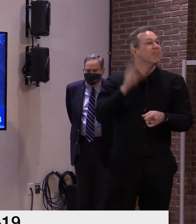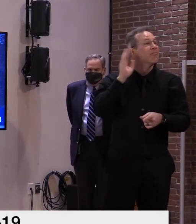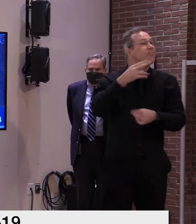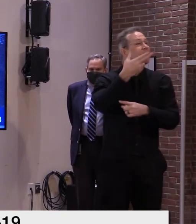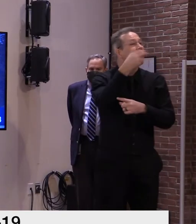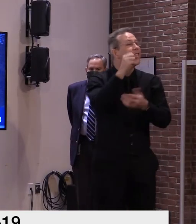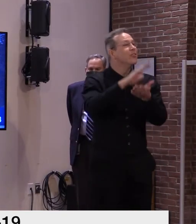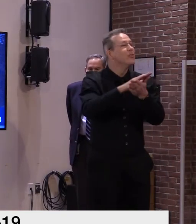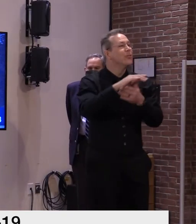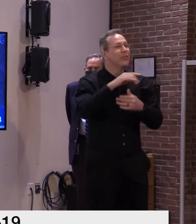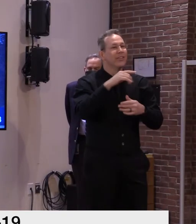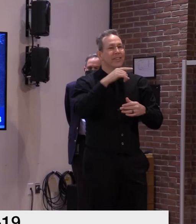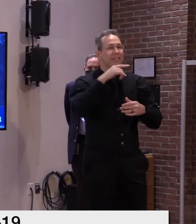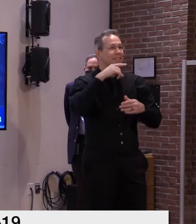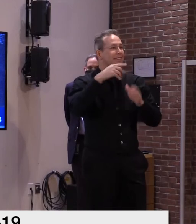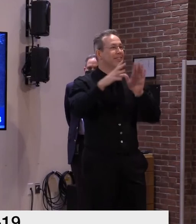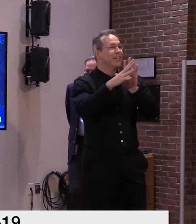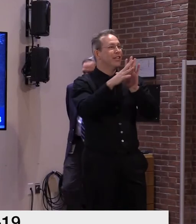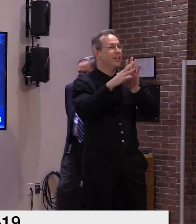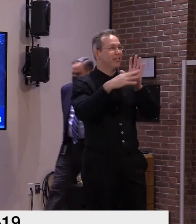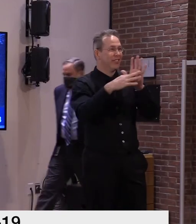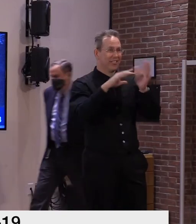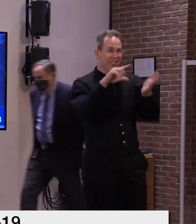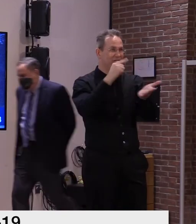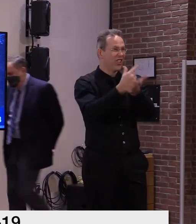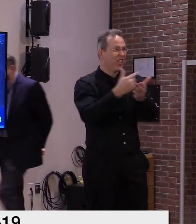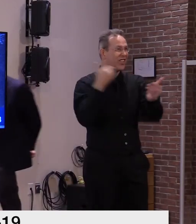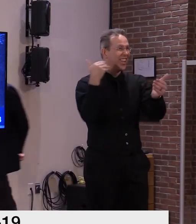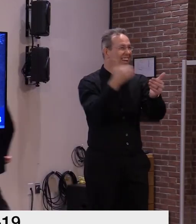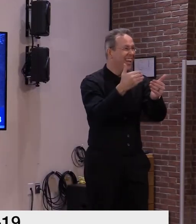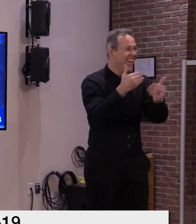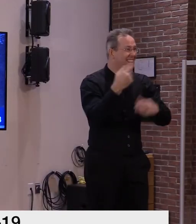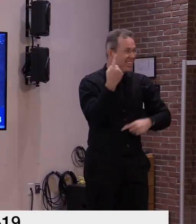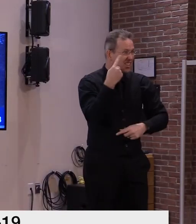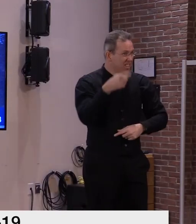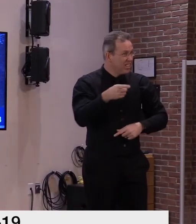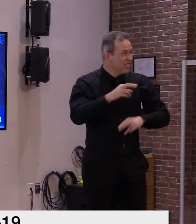next phase in life? And if not, what can be done for them?